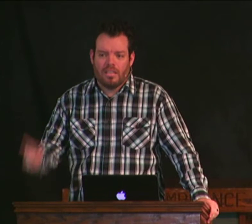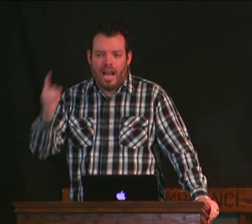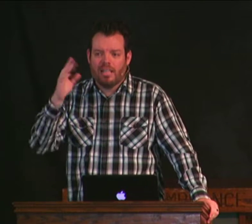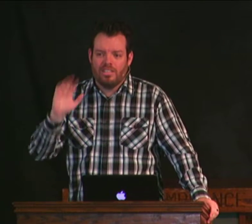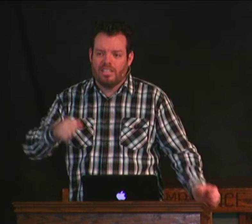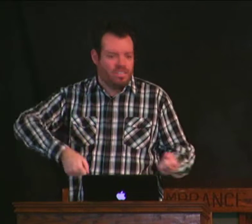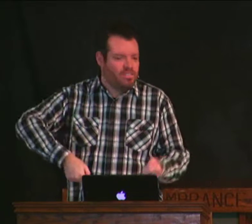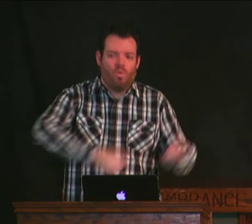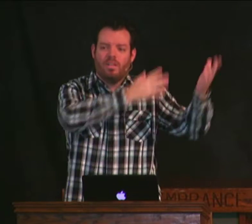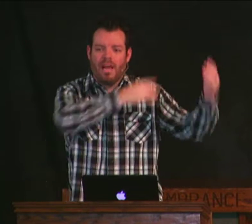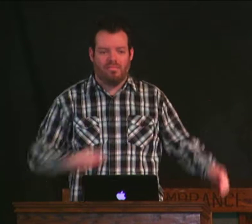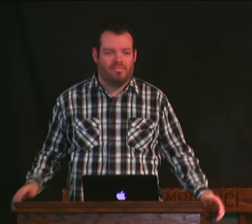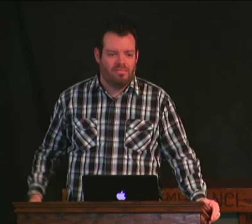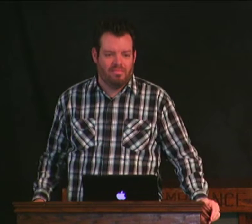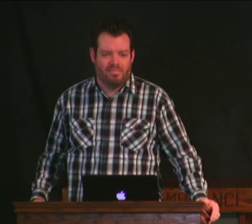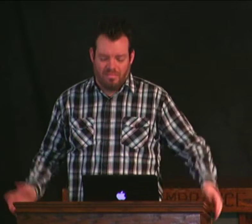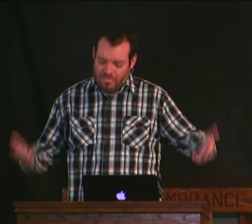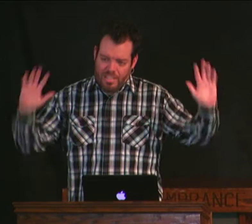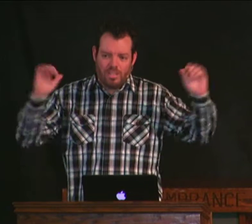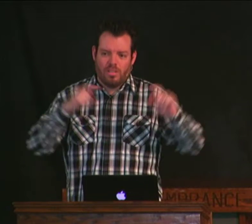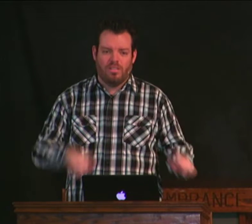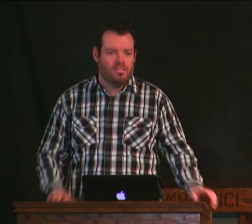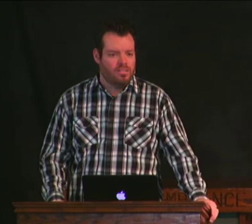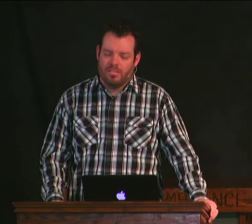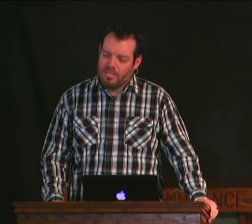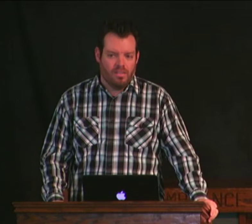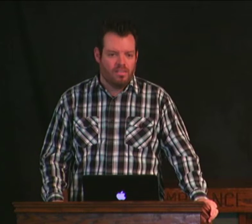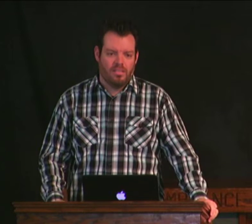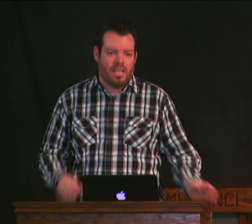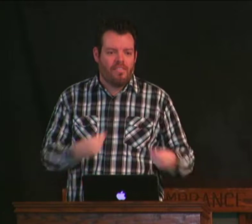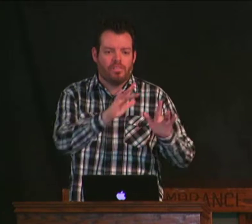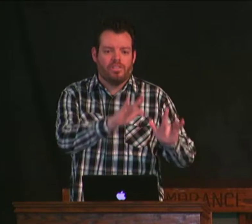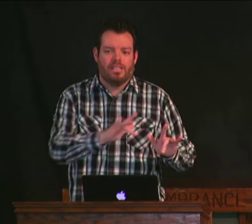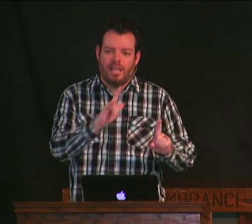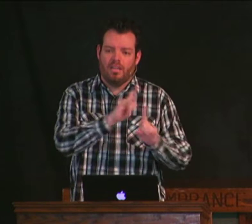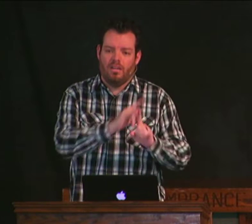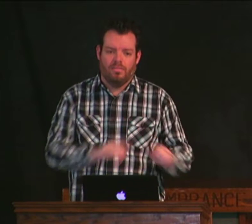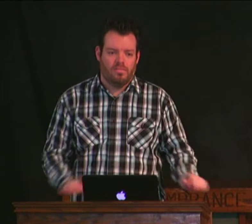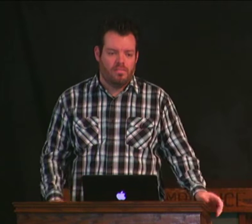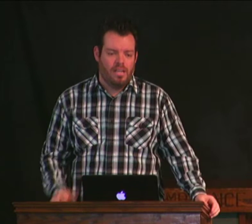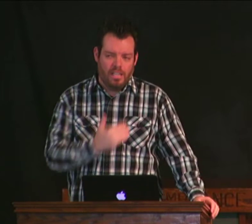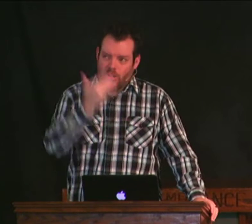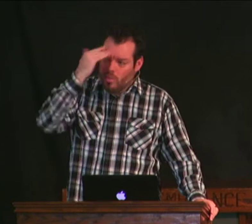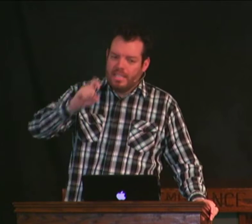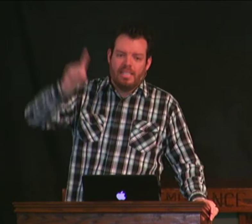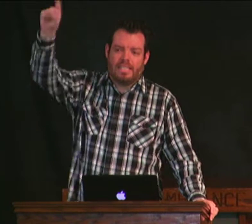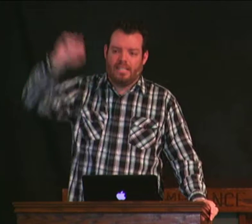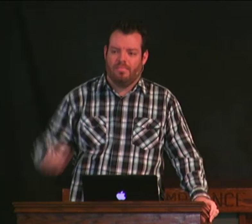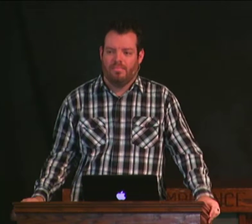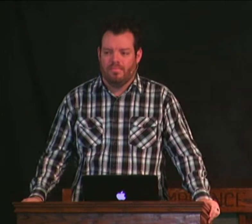God could have just thrown him out, finished with it, gave him mercy and love, and he knew he needed him